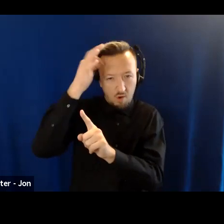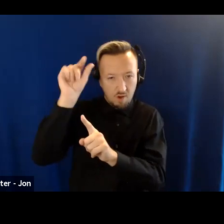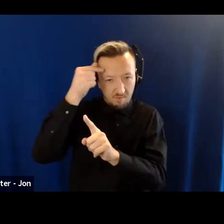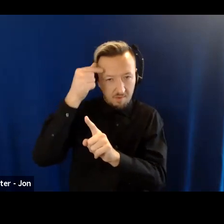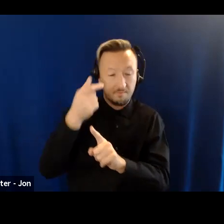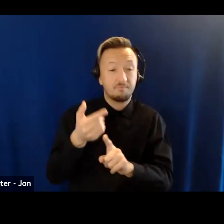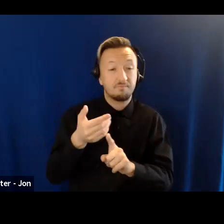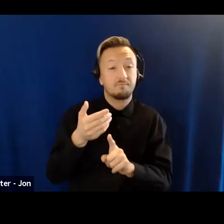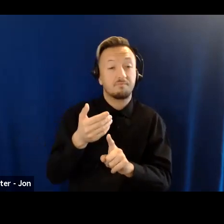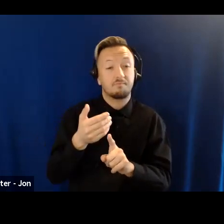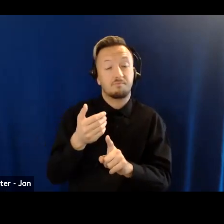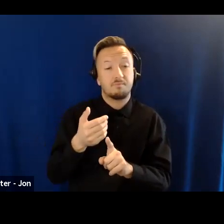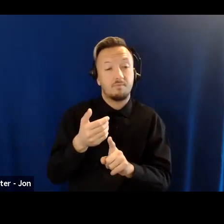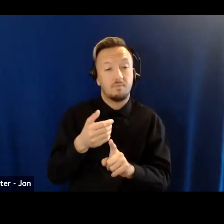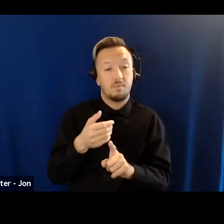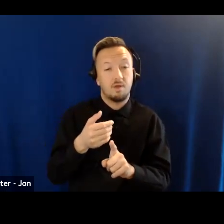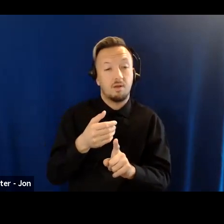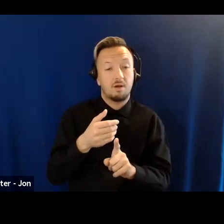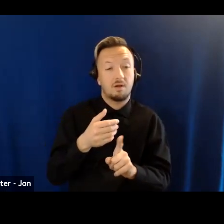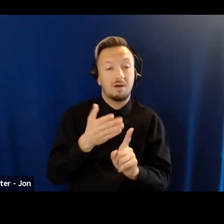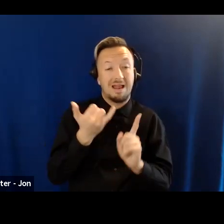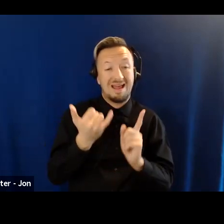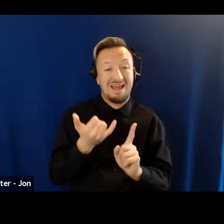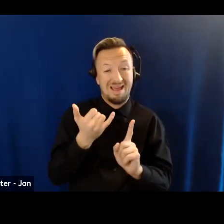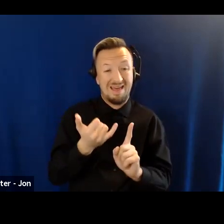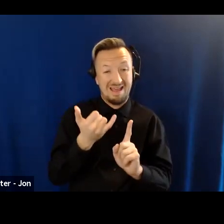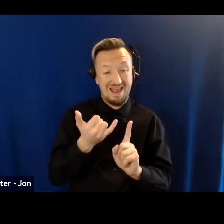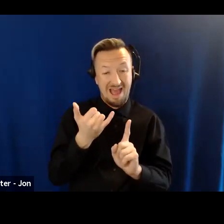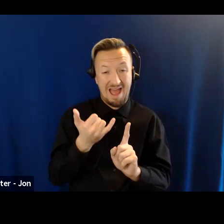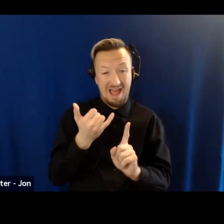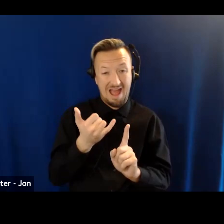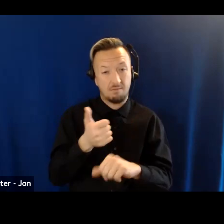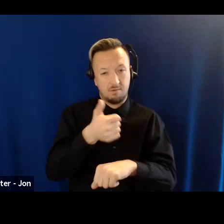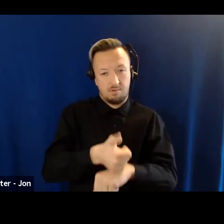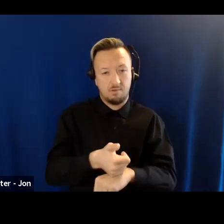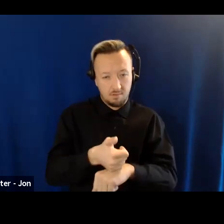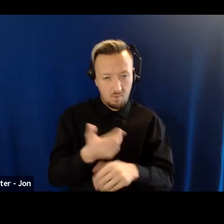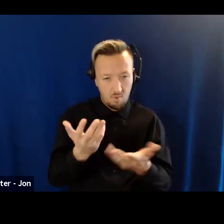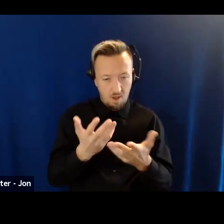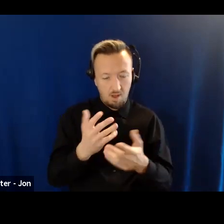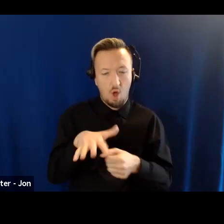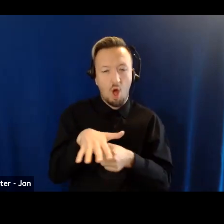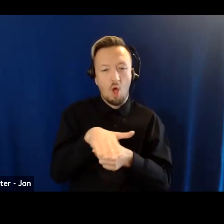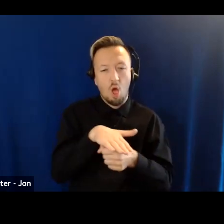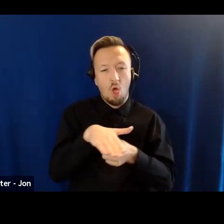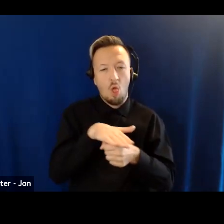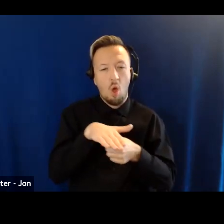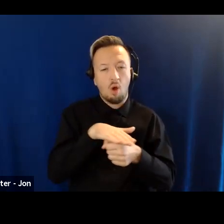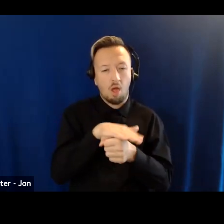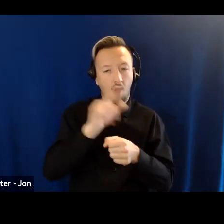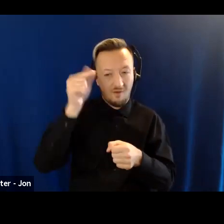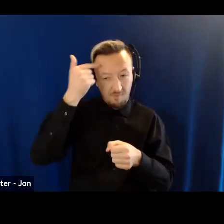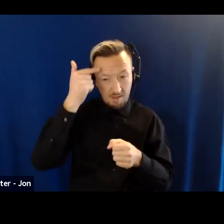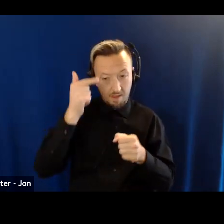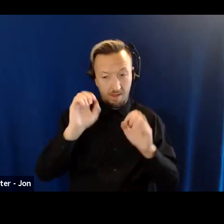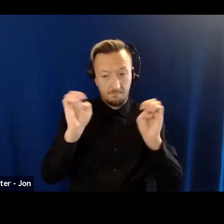place before, was the involvement of the local governments, particular emergency management,